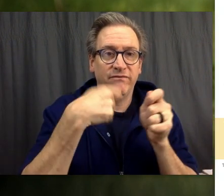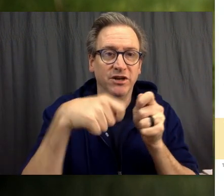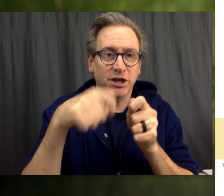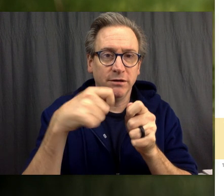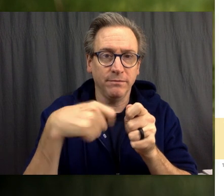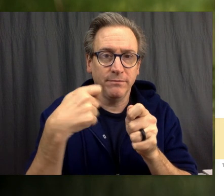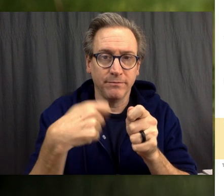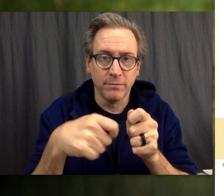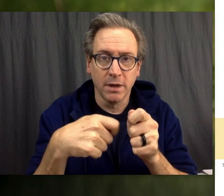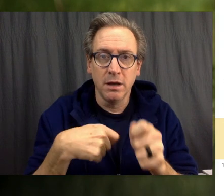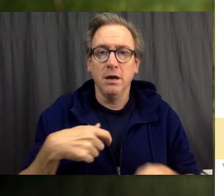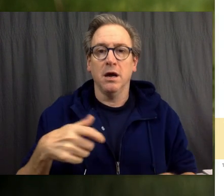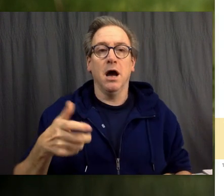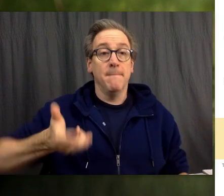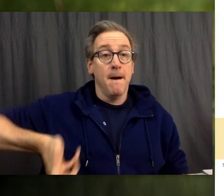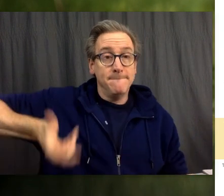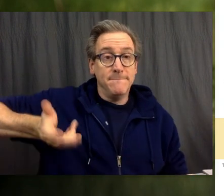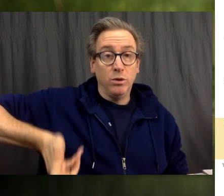Fishing.